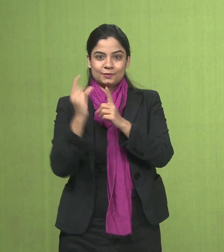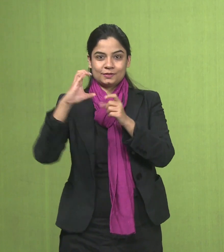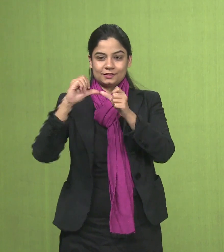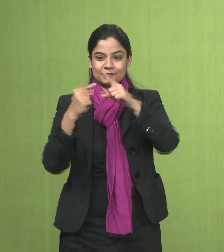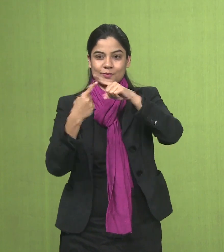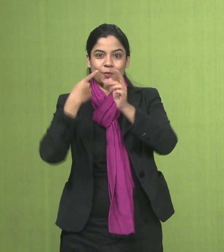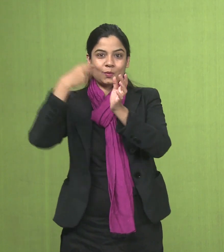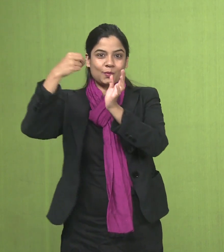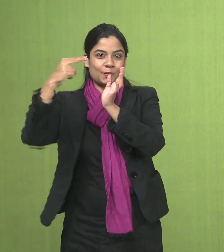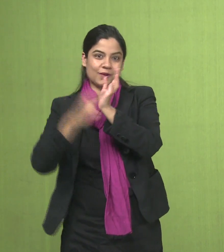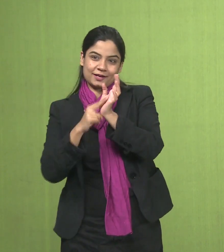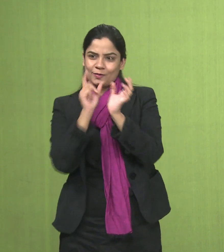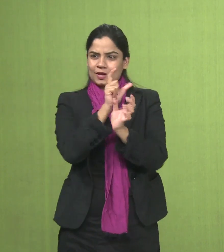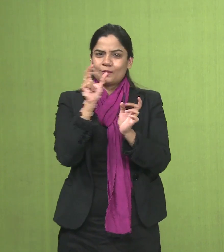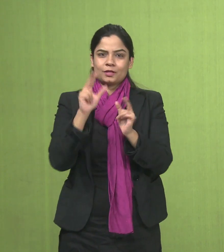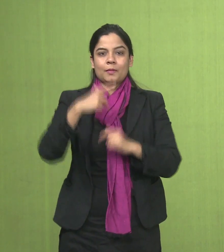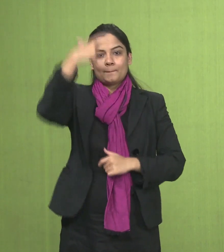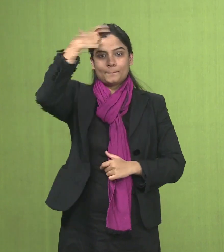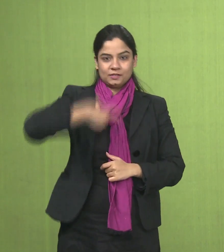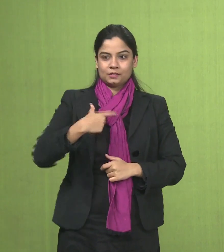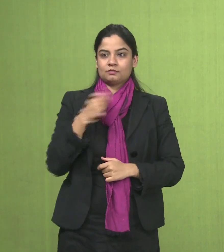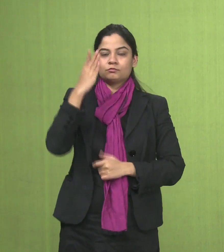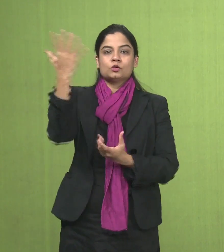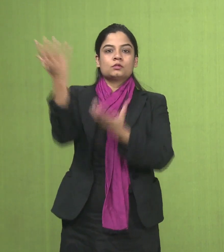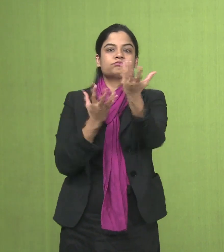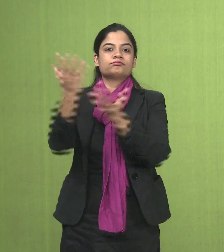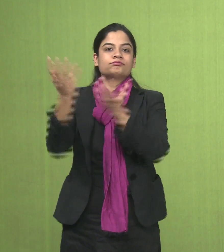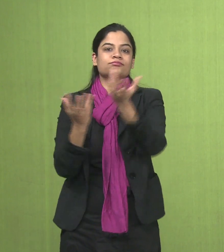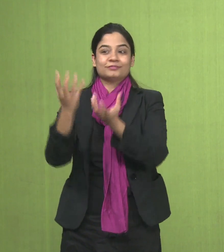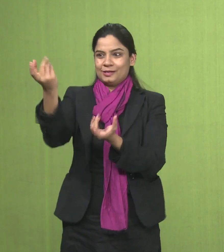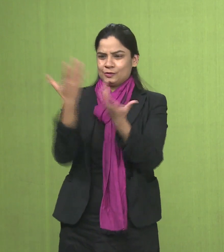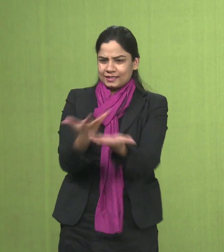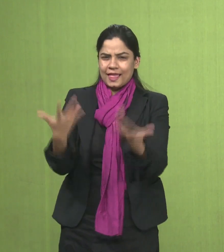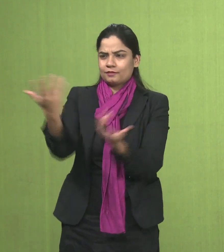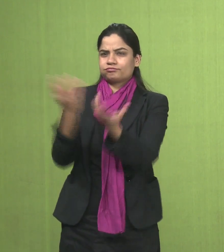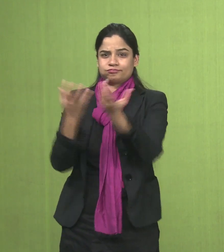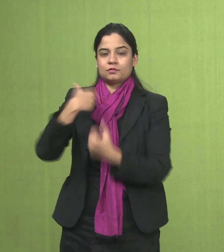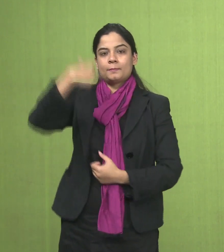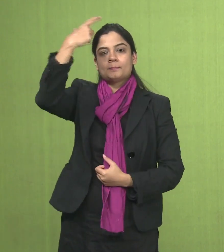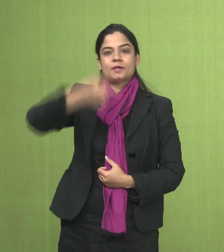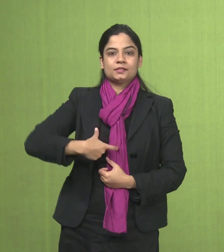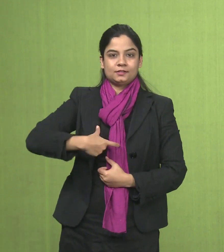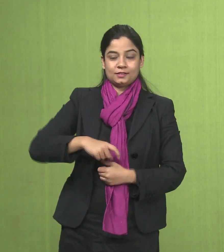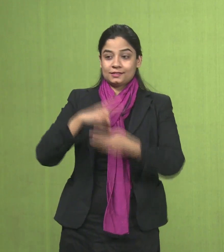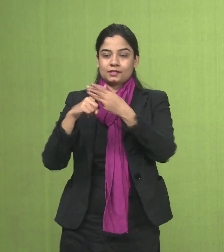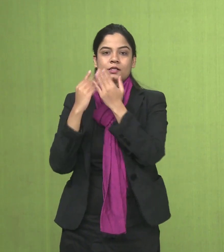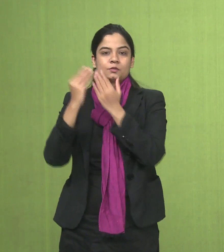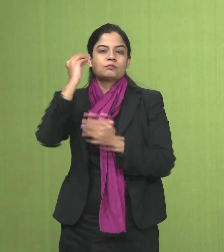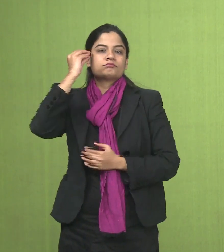Education. Consumer is a person who goes and buys things for himself or herself and also the